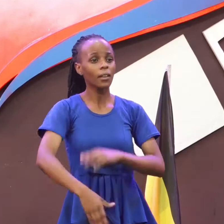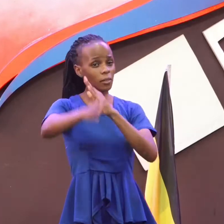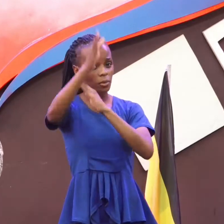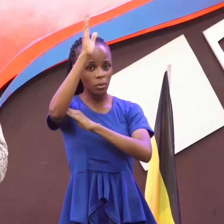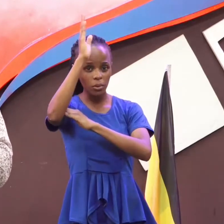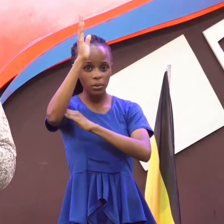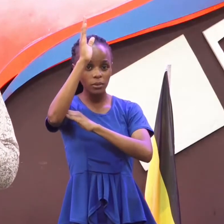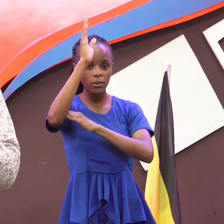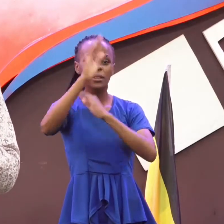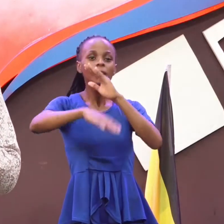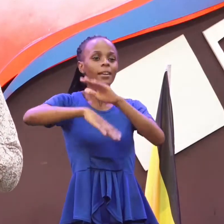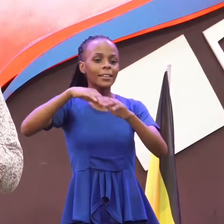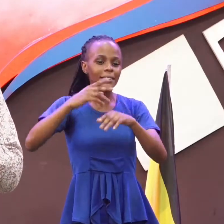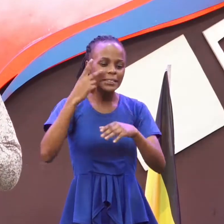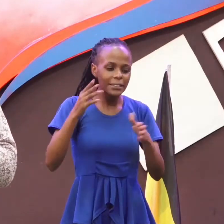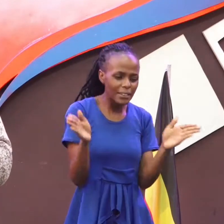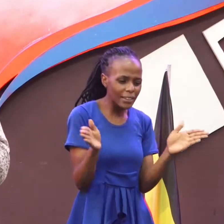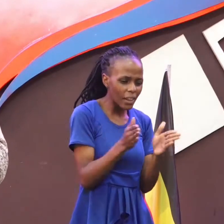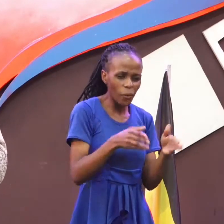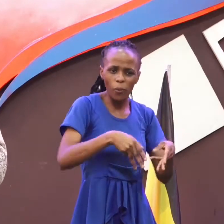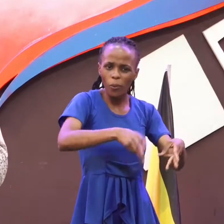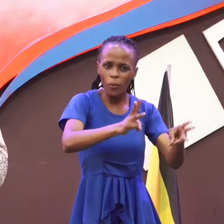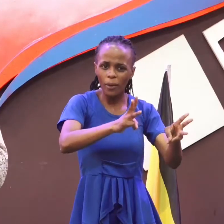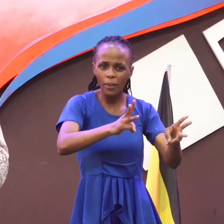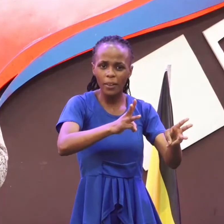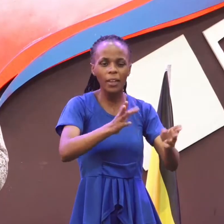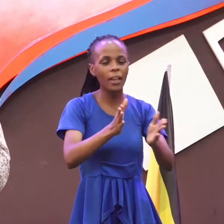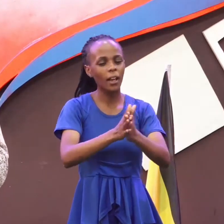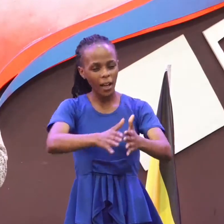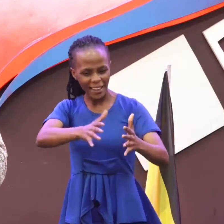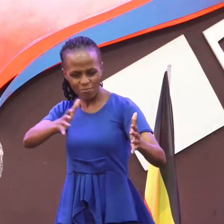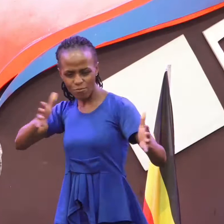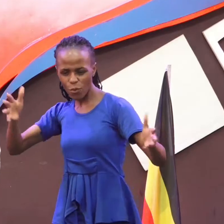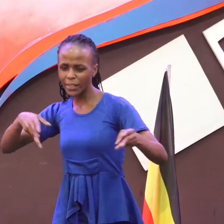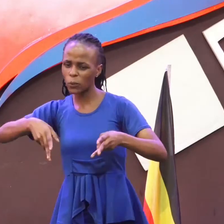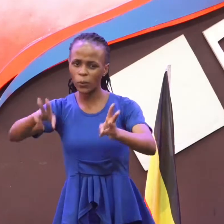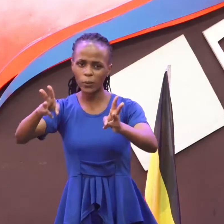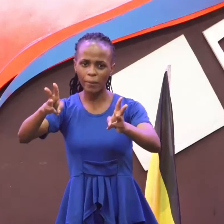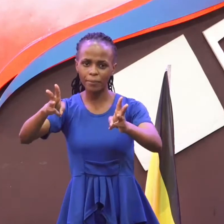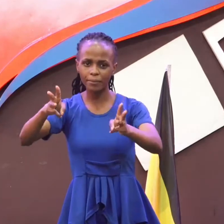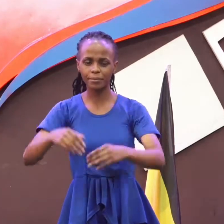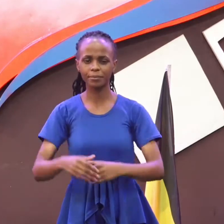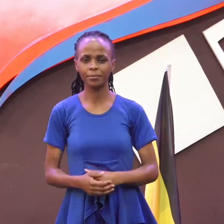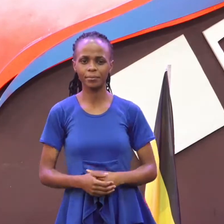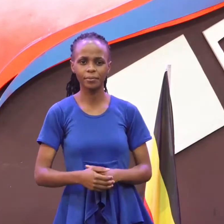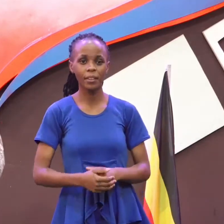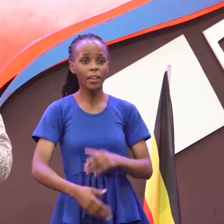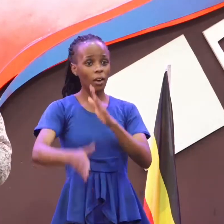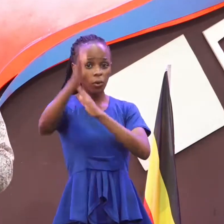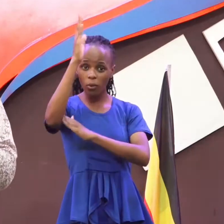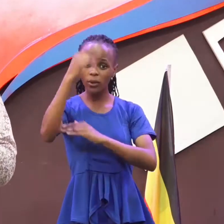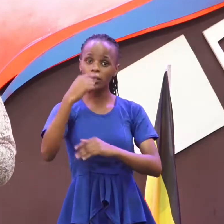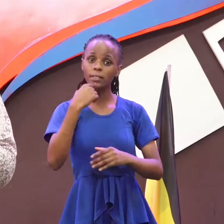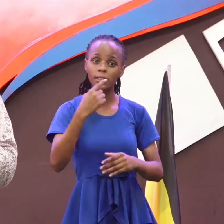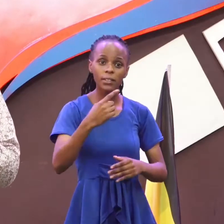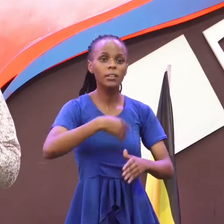Katonda the Lord alaba kubo funda. Sees a narrow gate. Alaba na kubo gazi. And a wide gate. Ngambye I